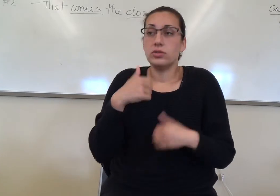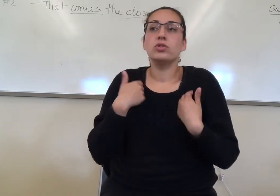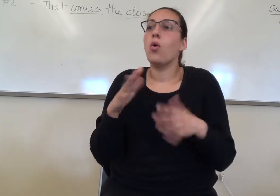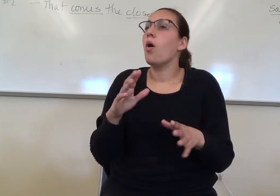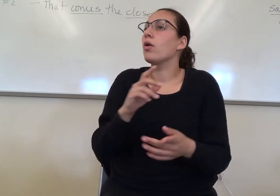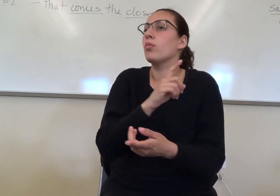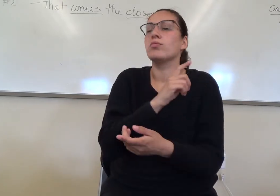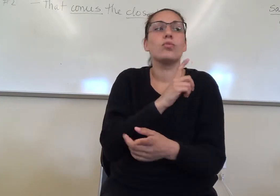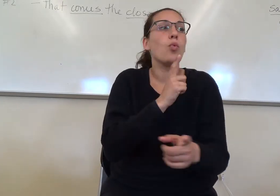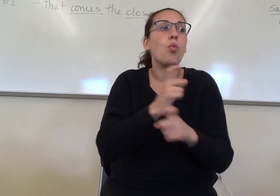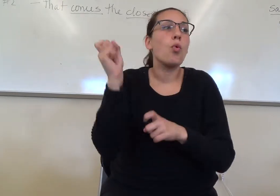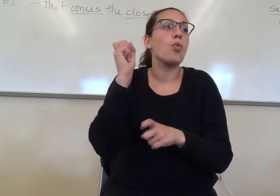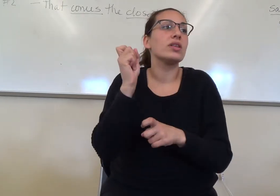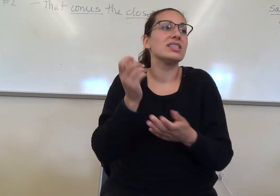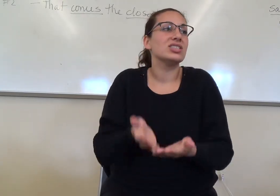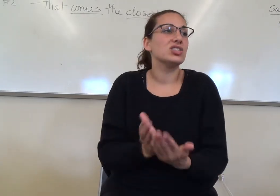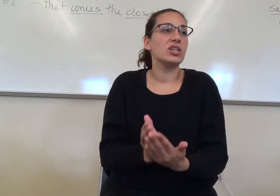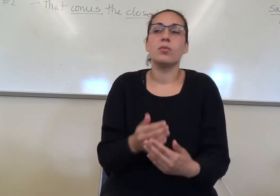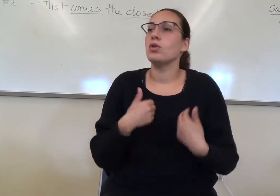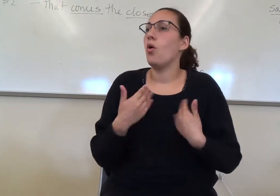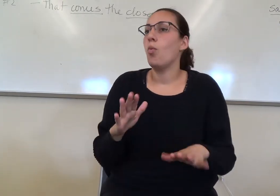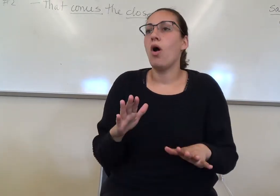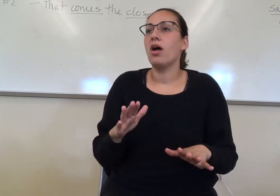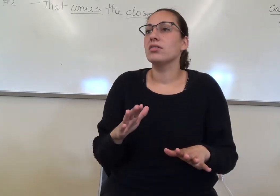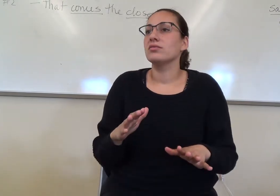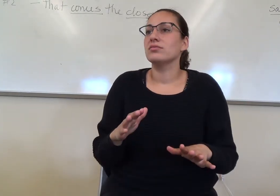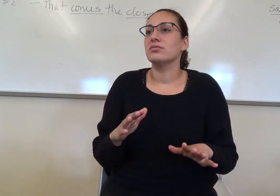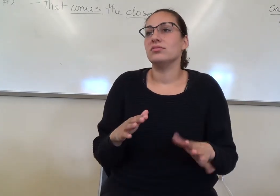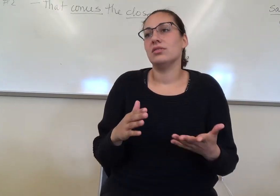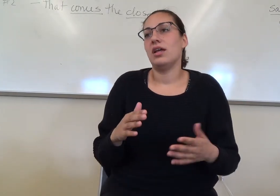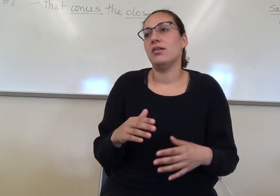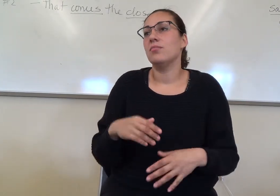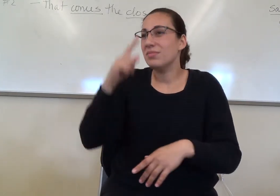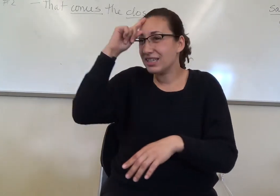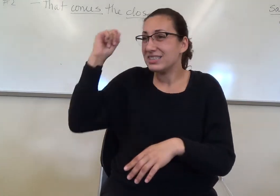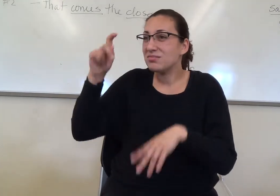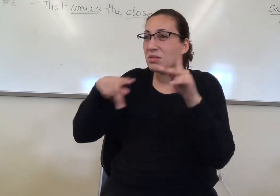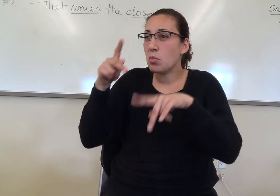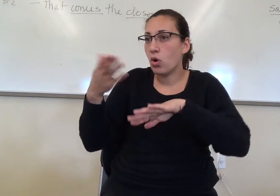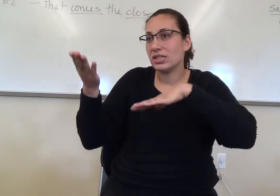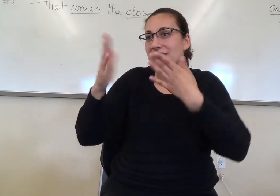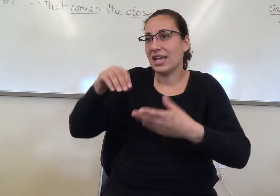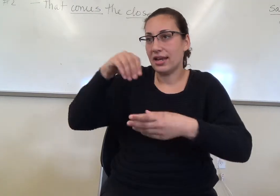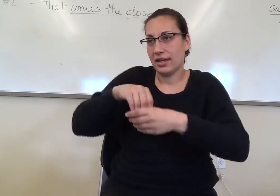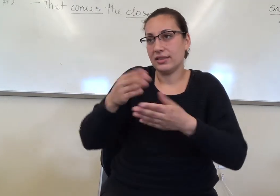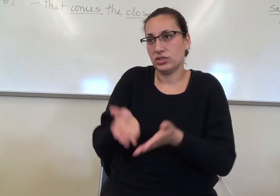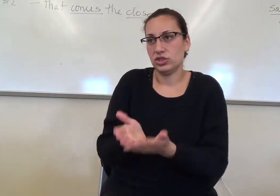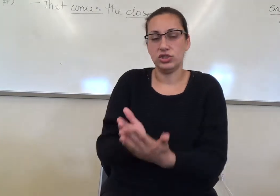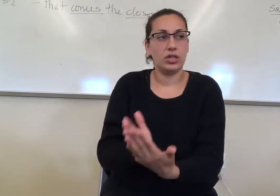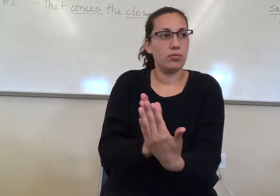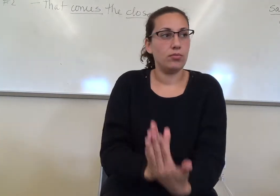people are down there. They don't want to disturb that grave. We're thinking eventually it'll run out of oil, but so far it